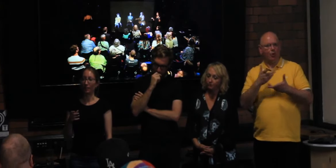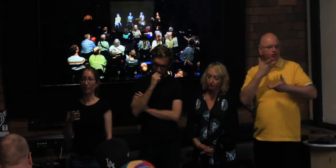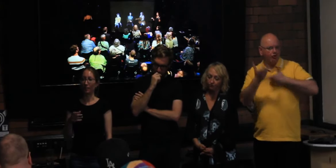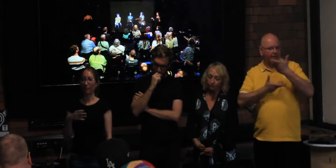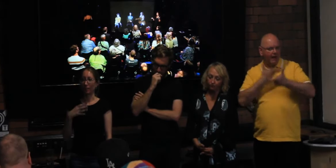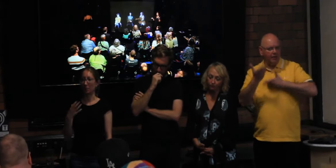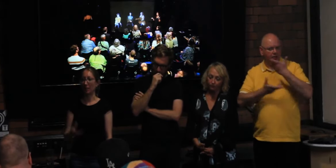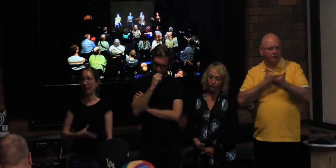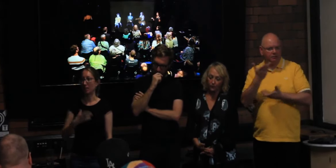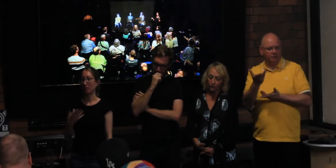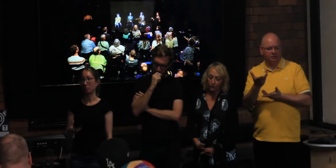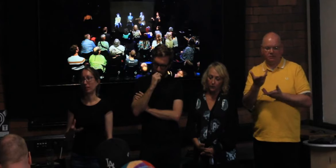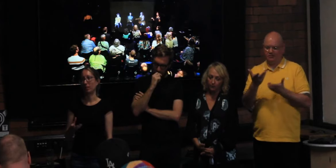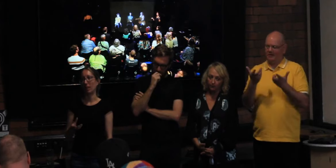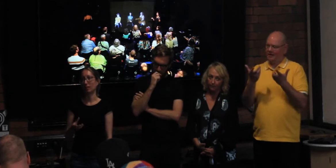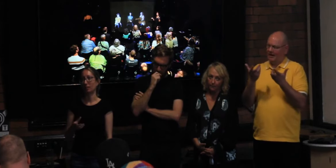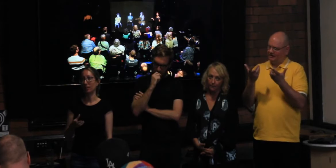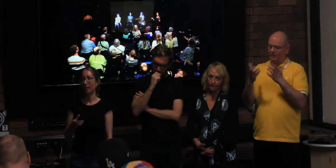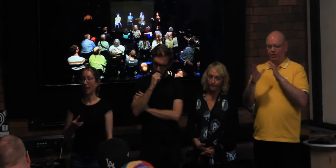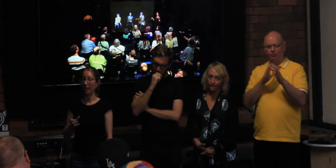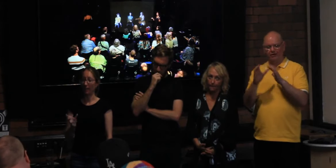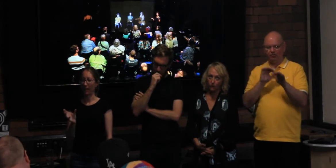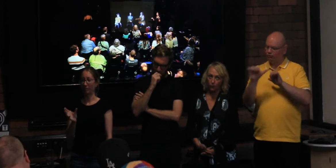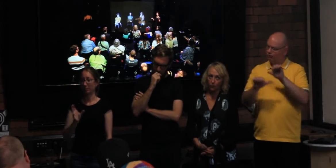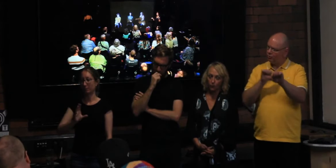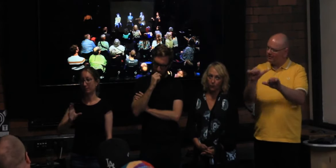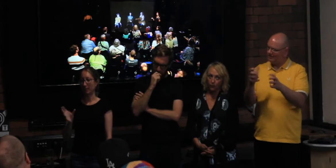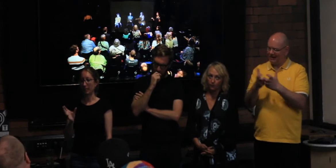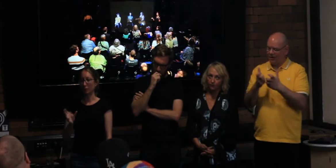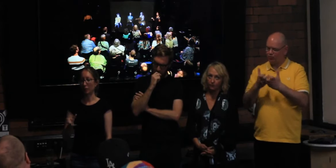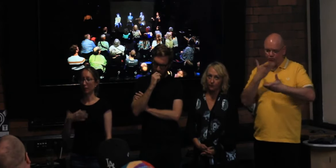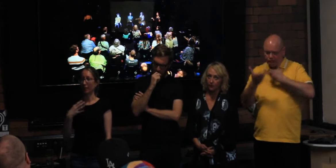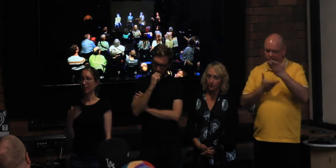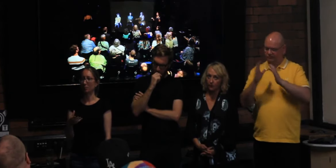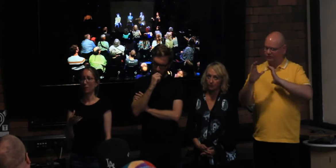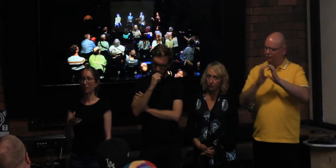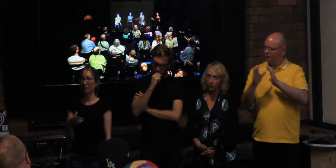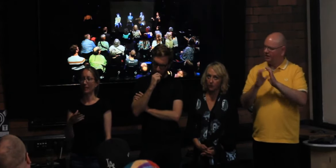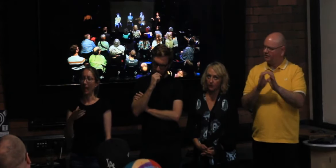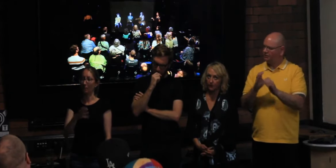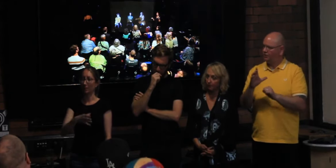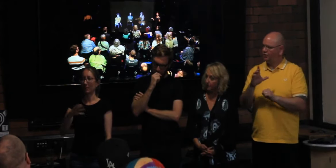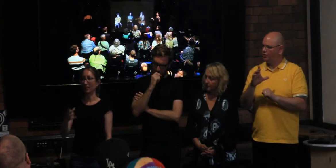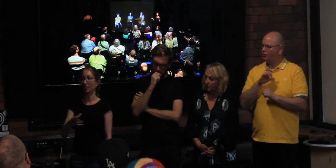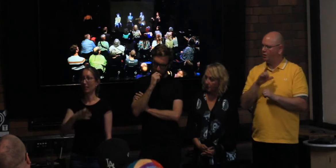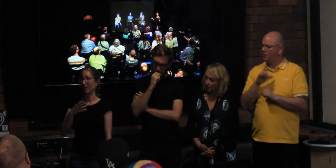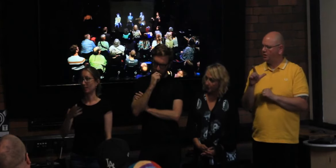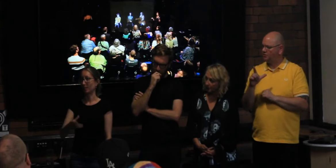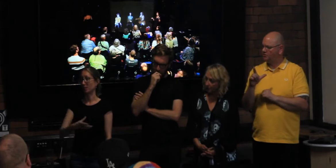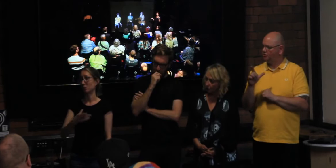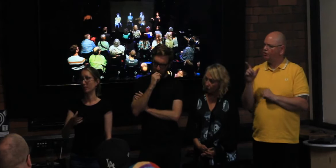and the communication process, and how you sort of expose the gaps